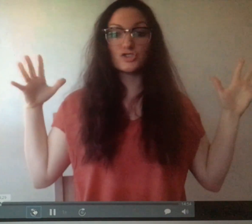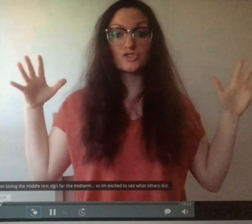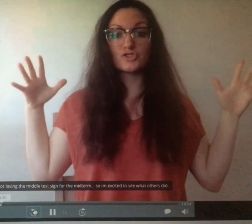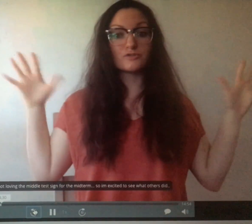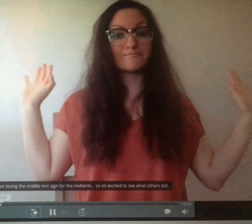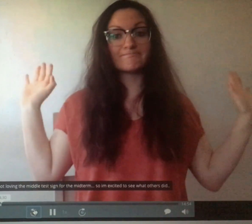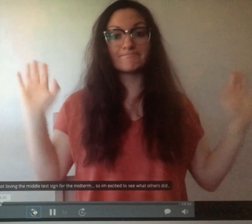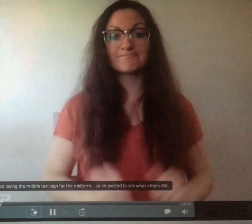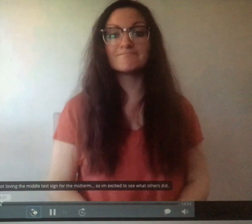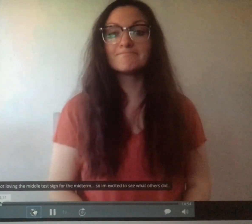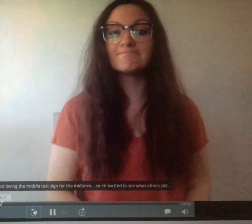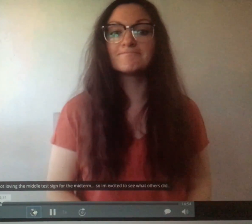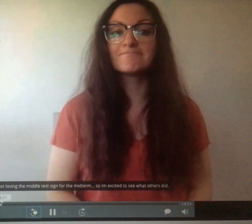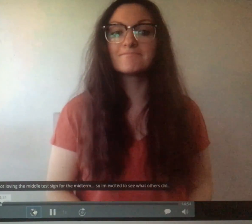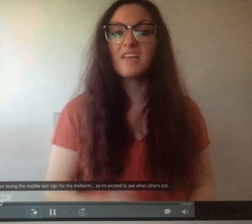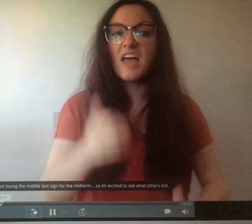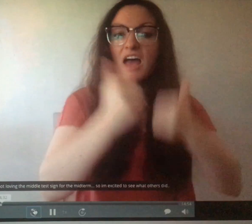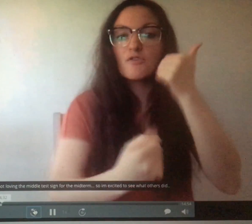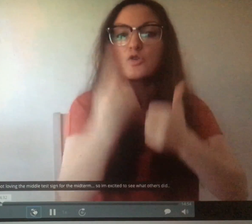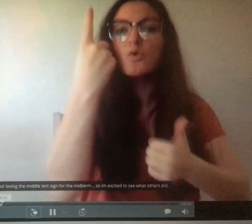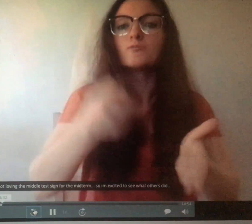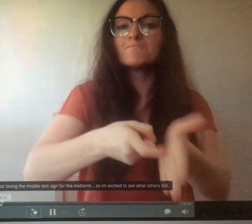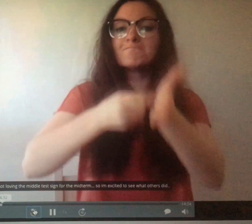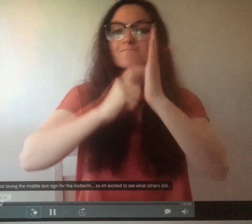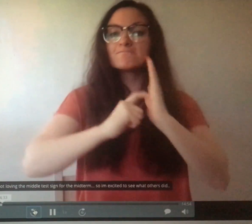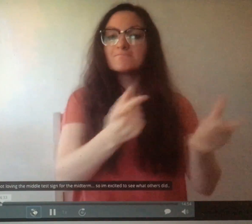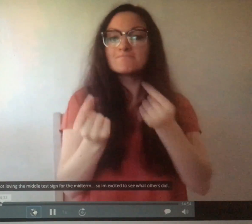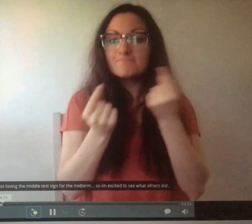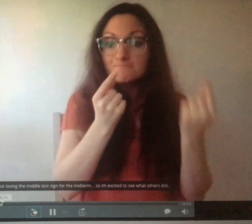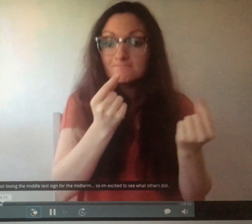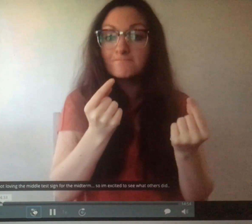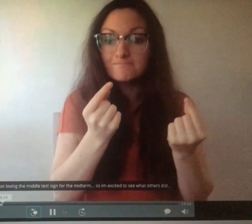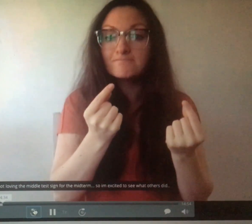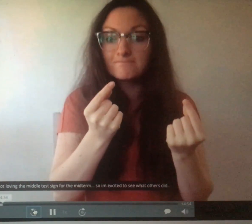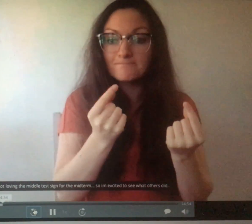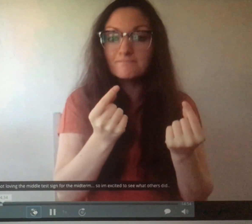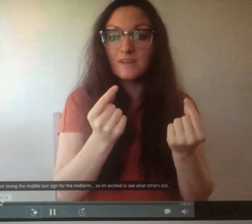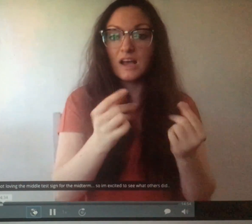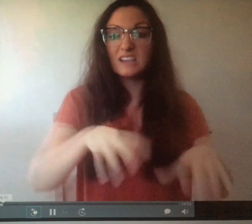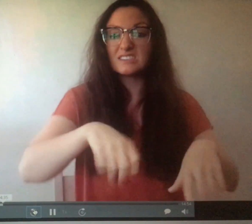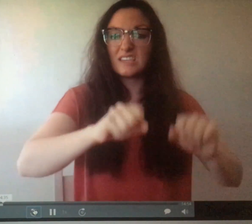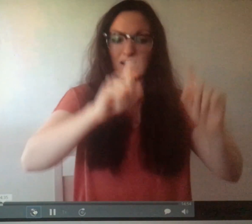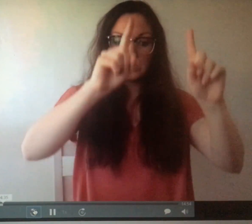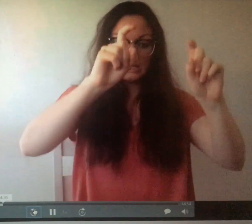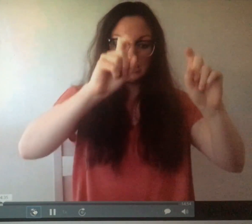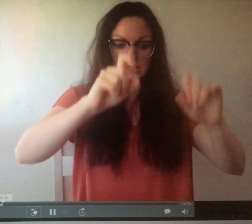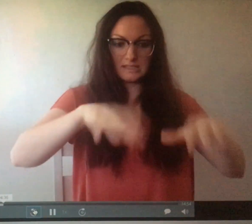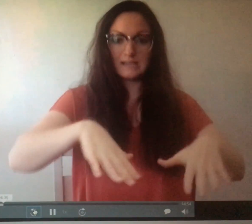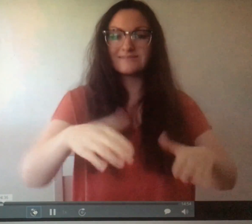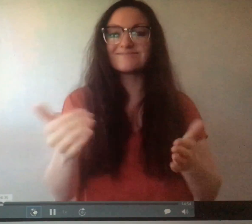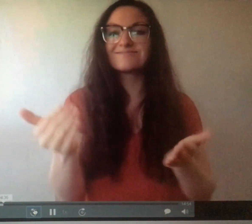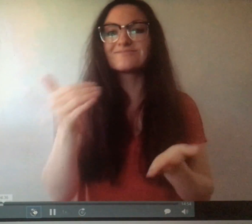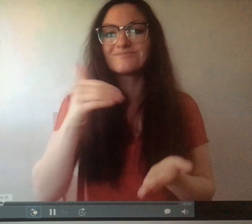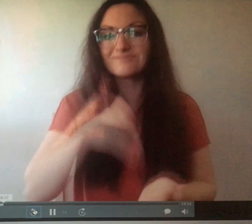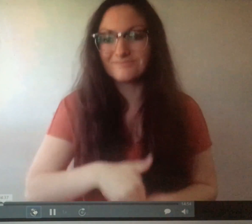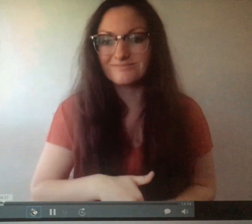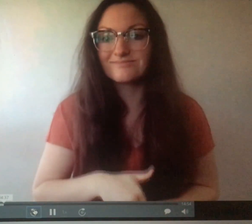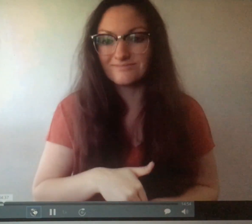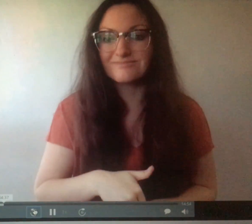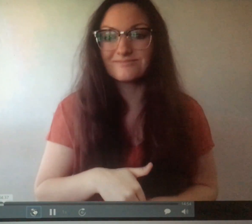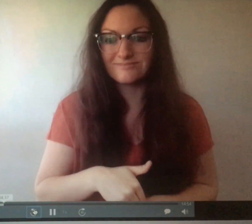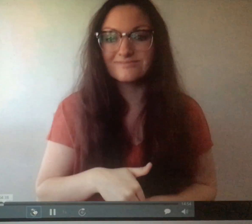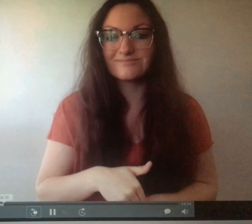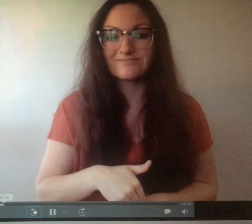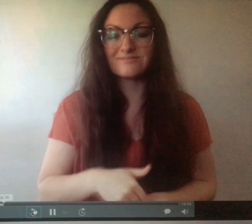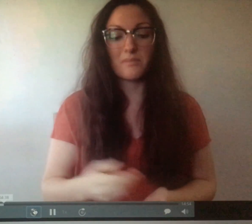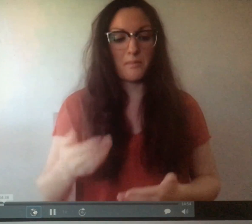Everybody in the capstone course is going to be required to retake a new midterm exam. And before I get into the specifics